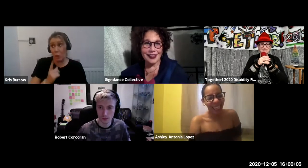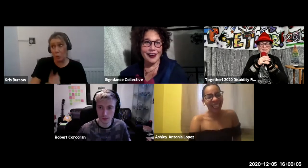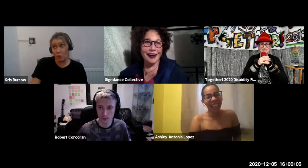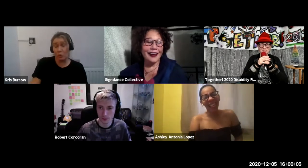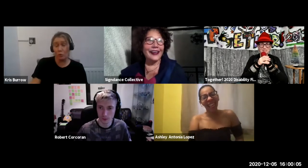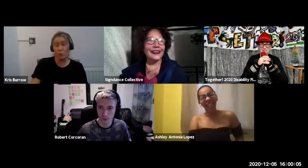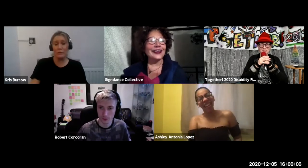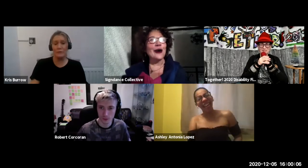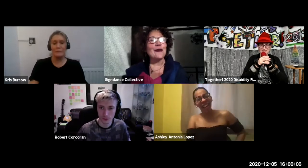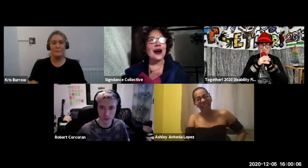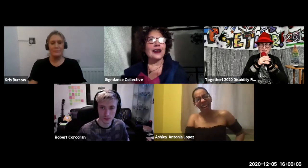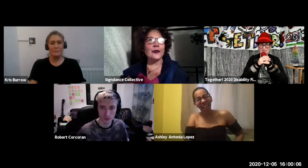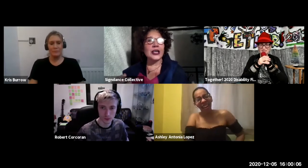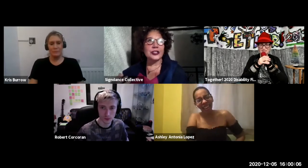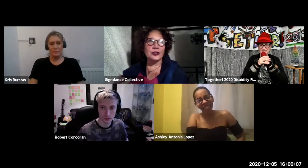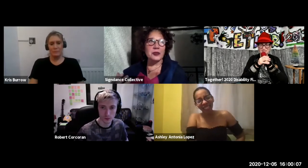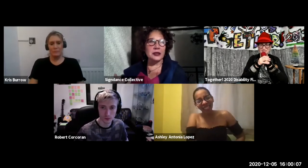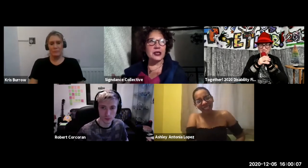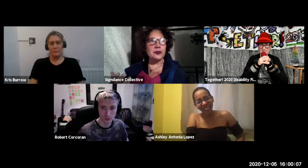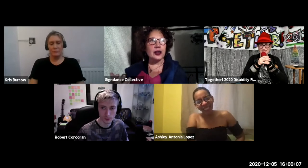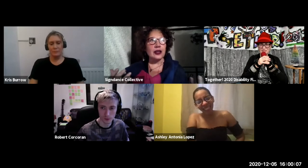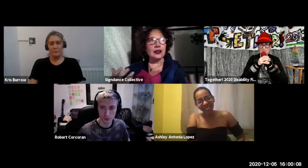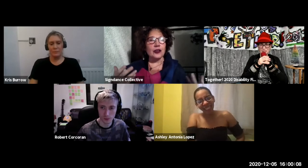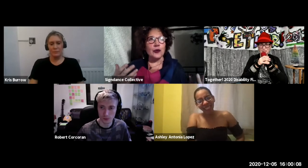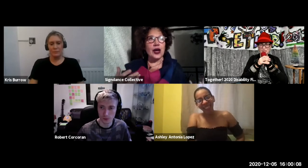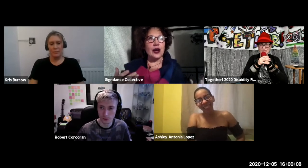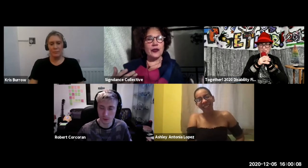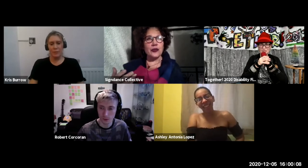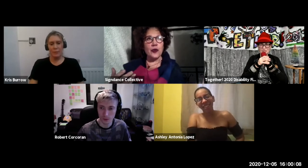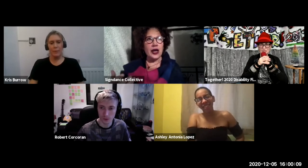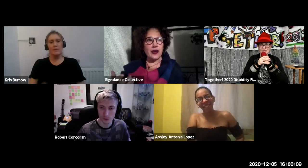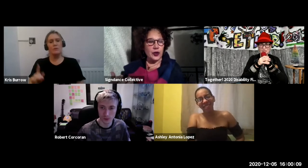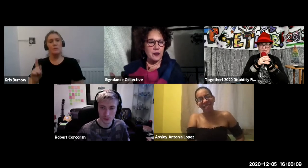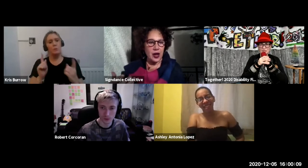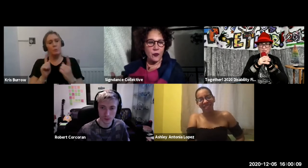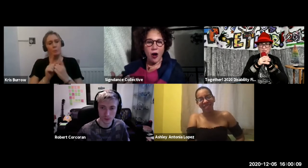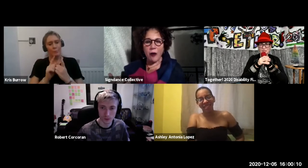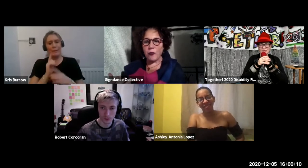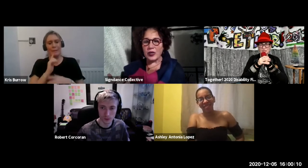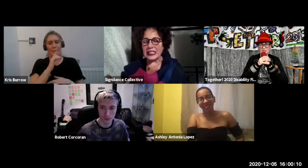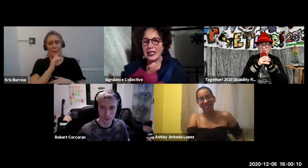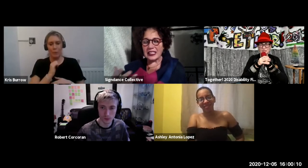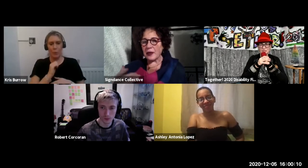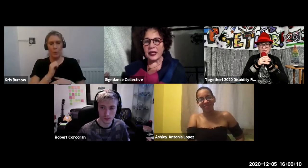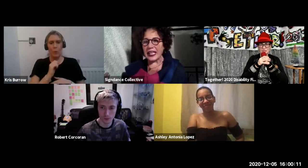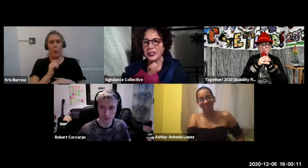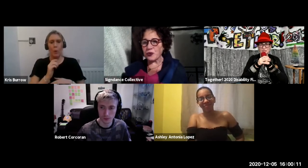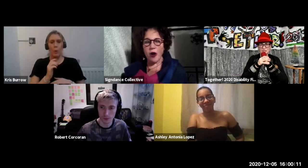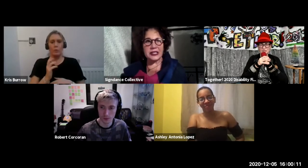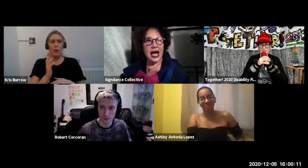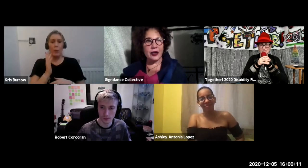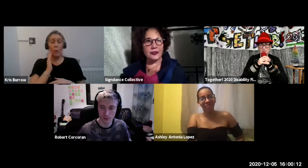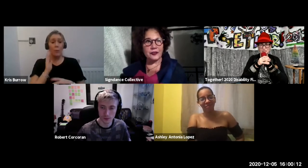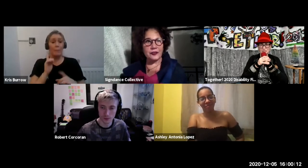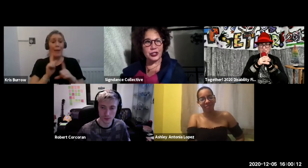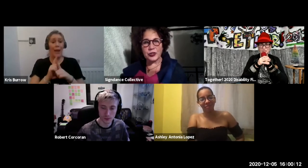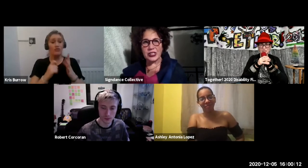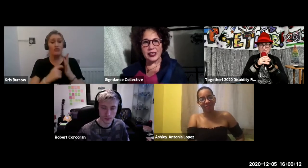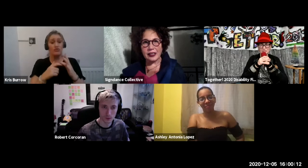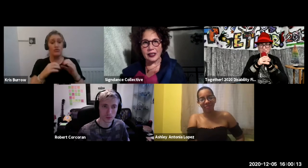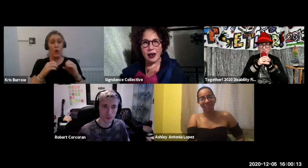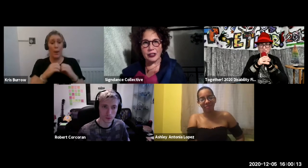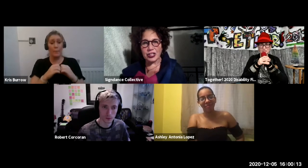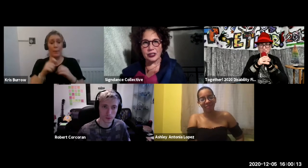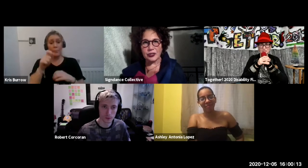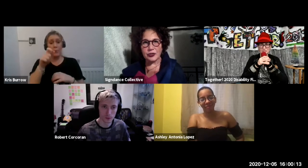And you know, but we do meet people along the way. The way that we met Rob was somebody had dropped out of